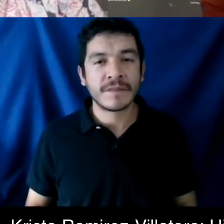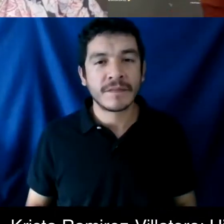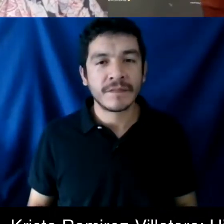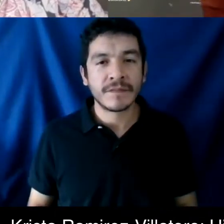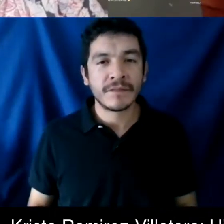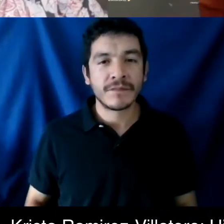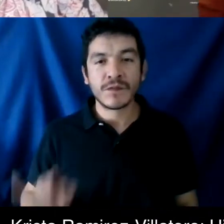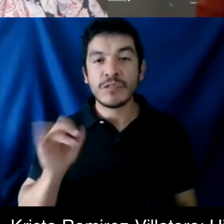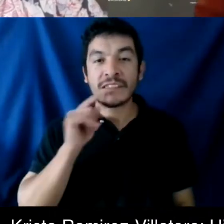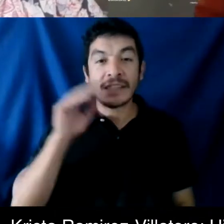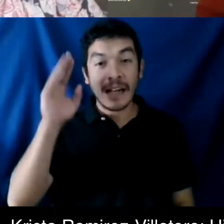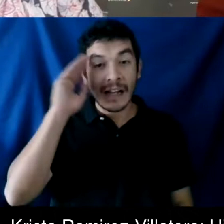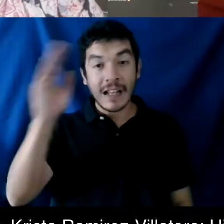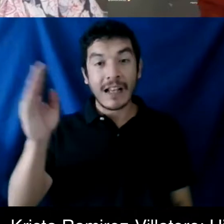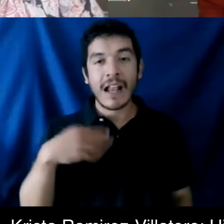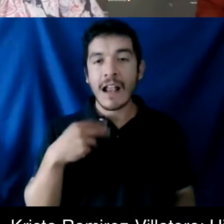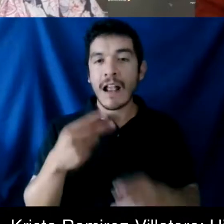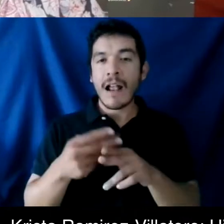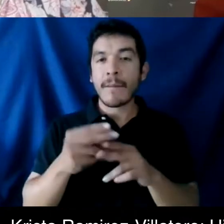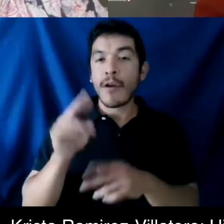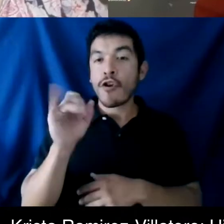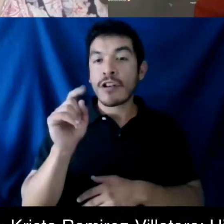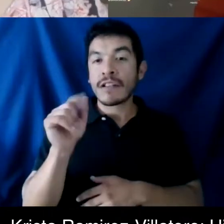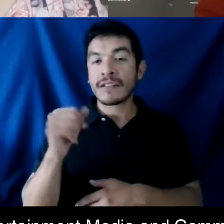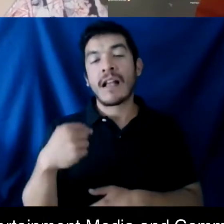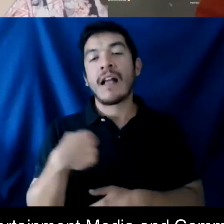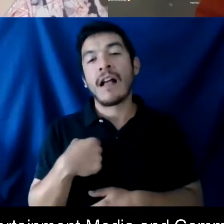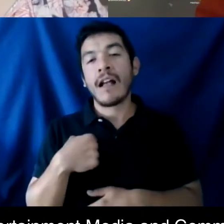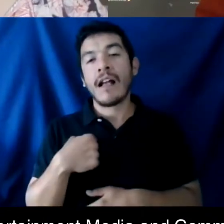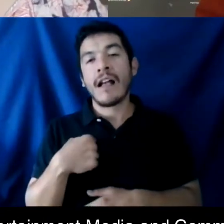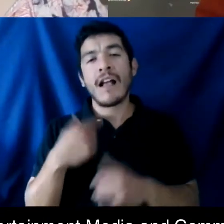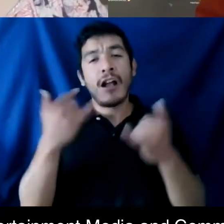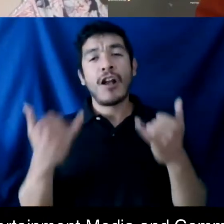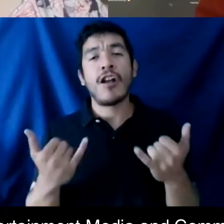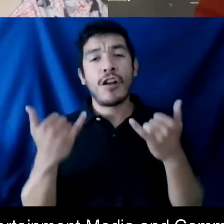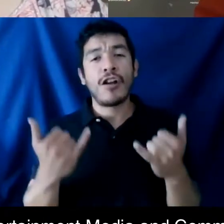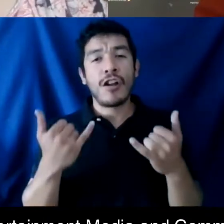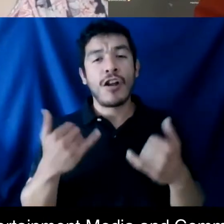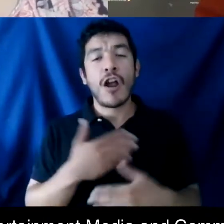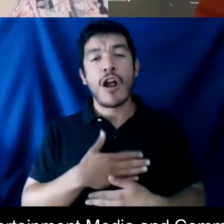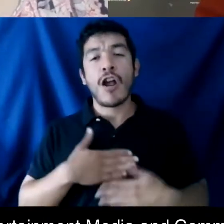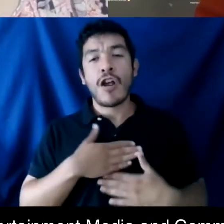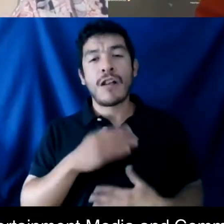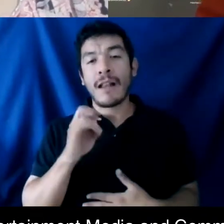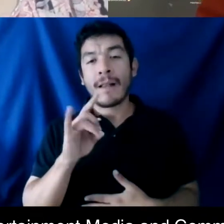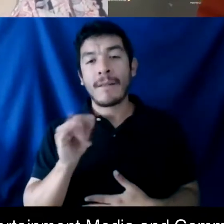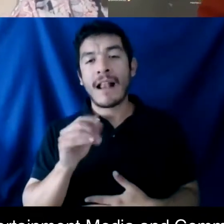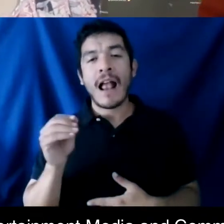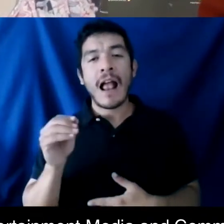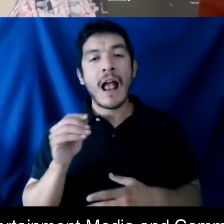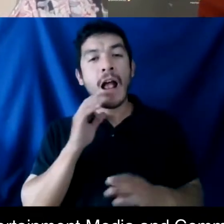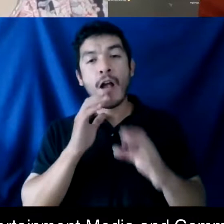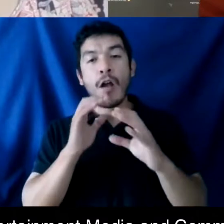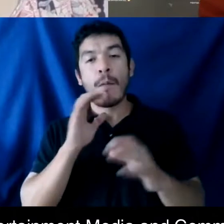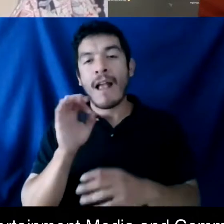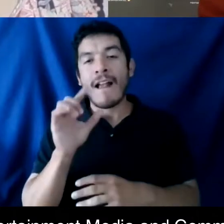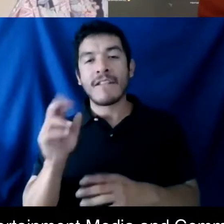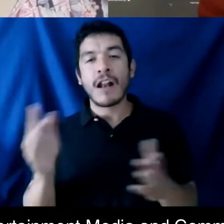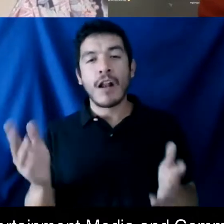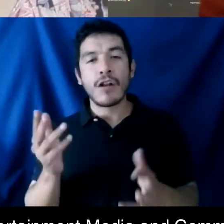Hi, my name is Krista. I am the current Entertainment, Media, and Communications Fellow here